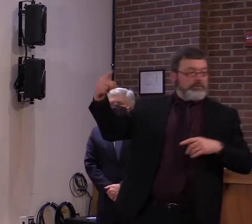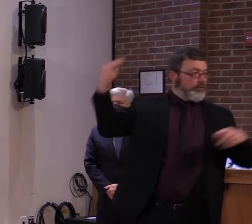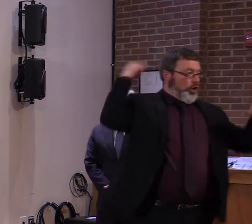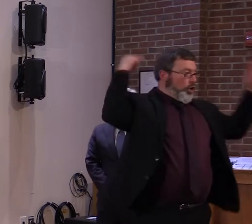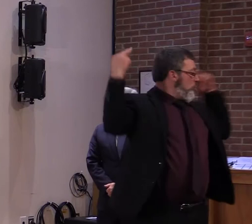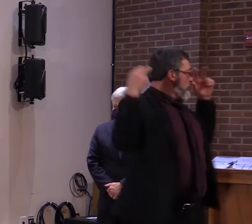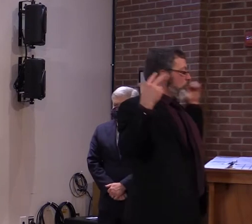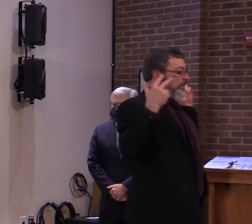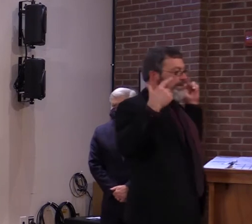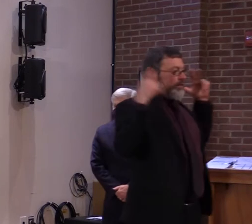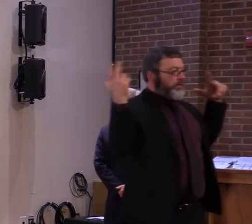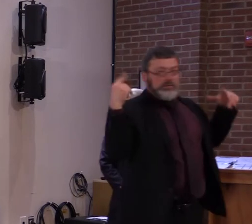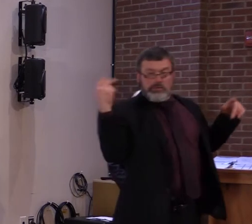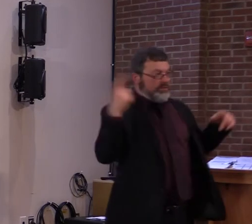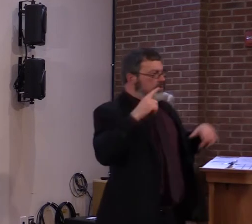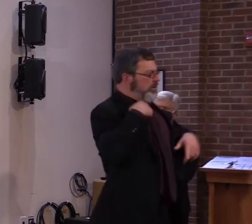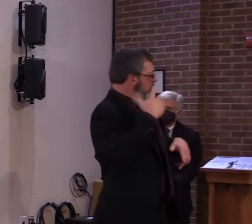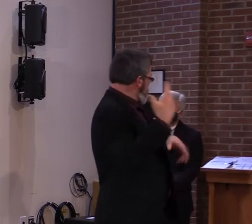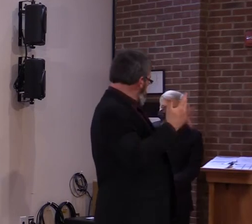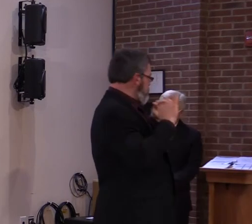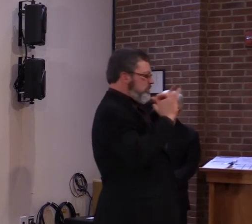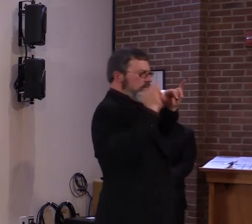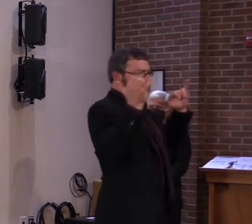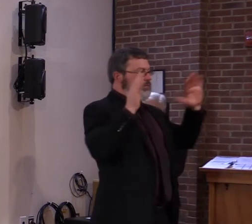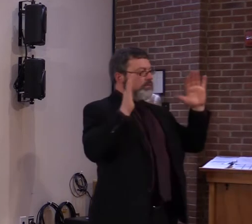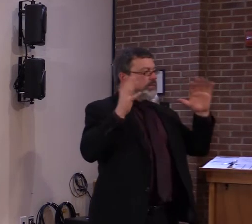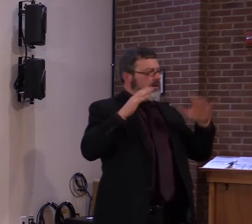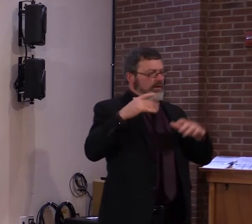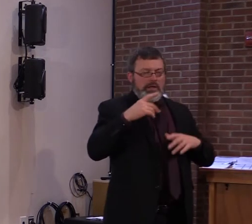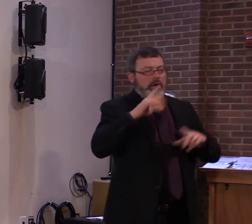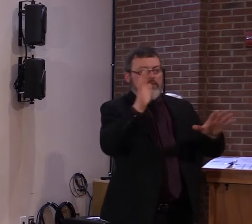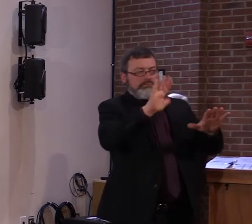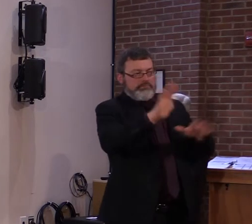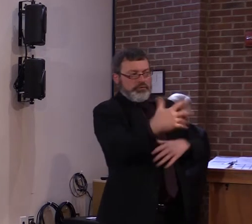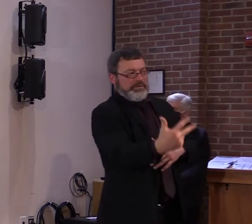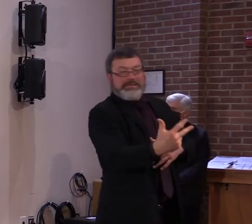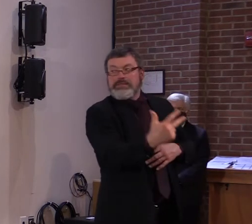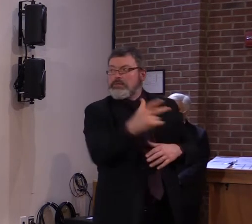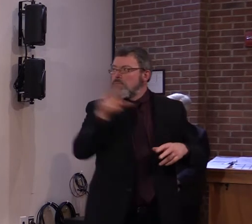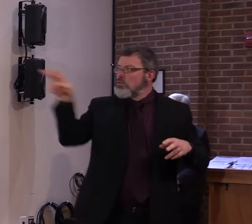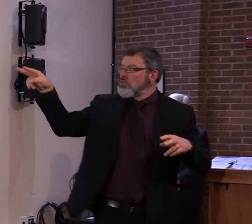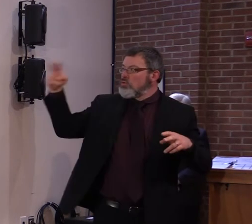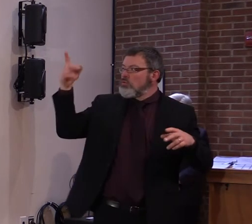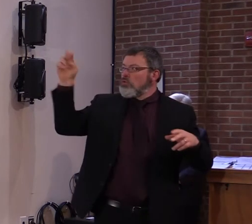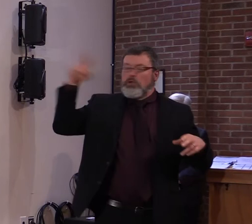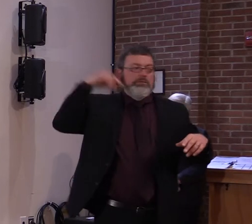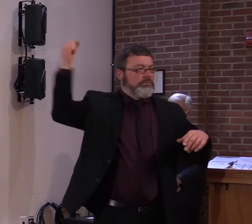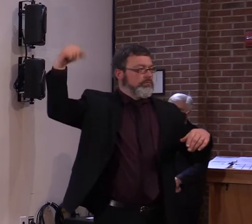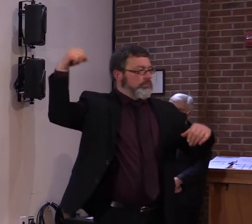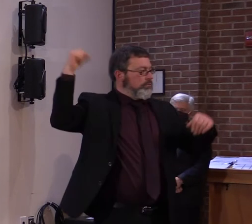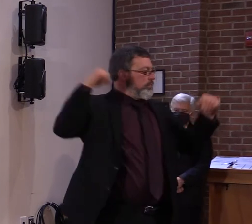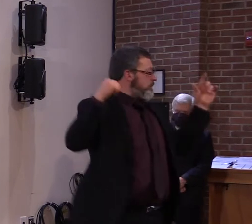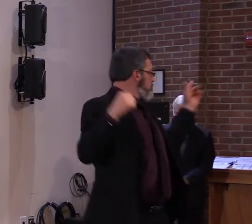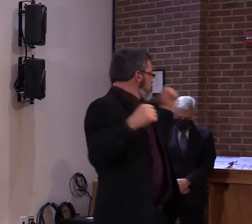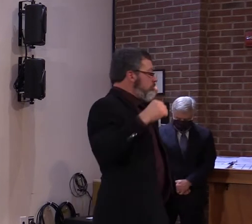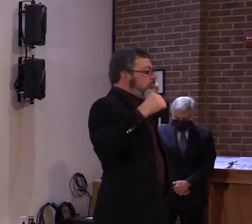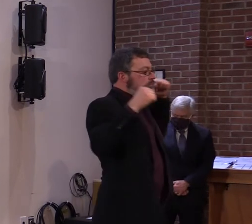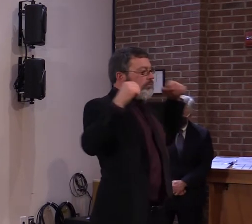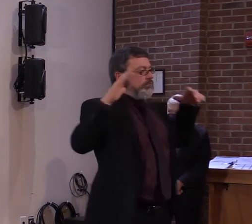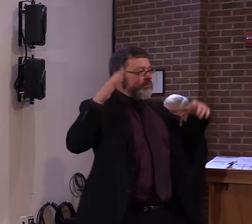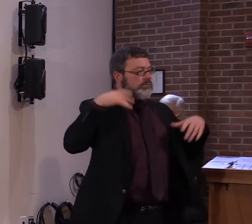I think the right answer is three, but I don't think I said that they were all connected to long-term care facilities. Maybe you did, Dr. Levine. I didn't say all. Yeah, sorry, I misspoke. You